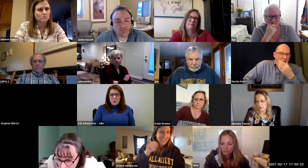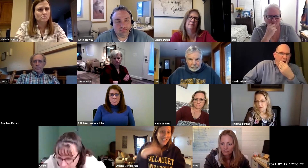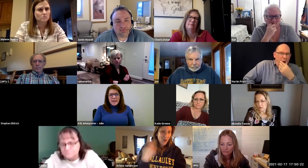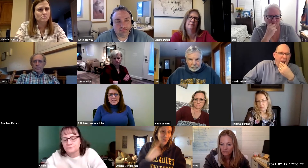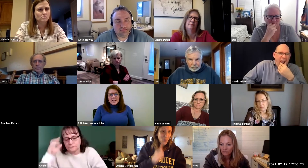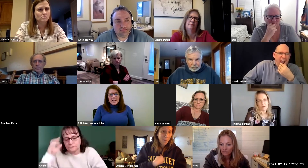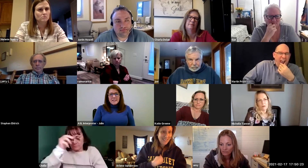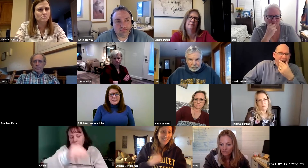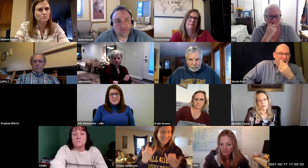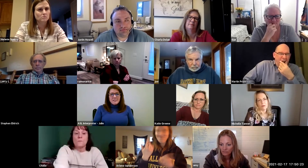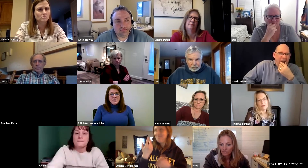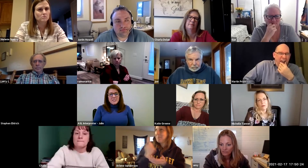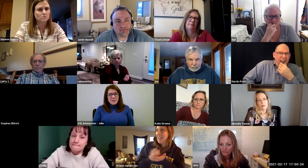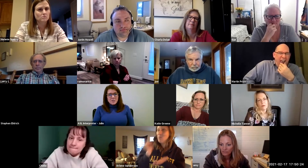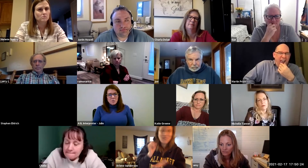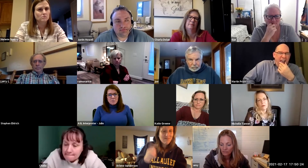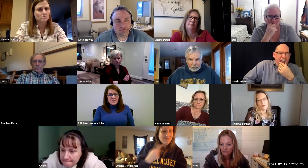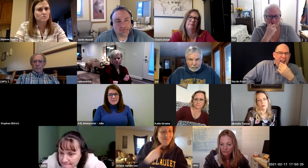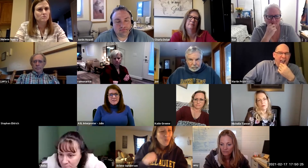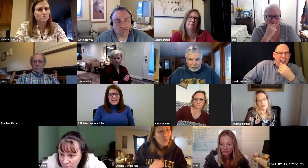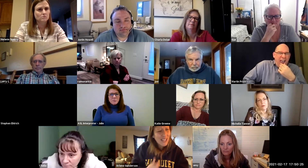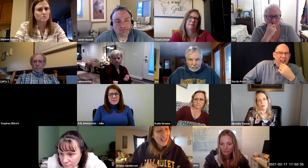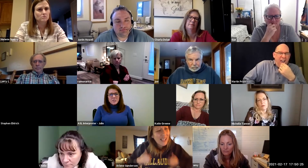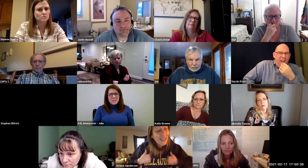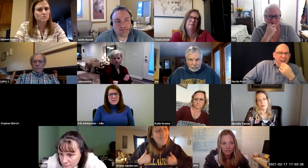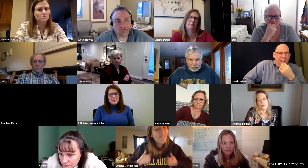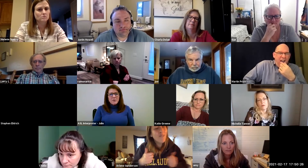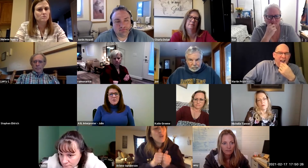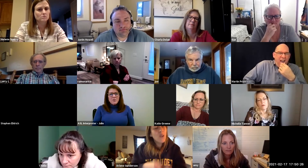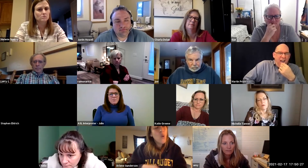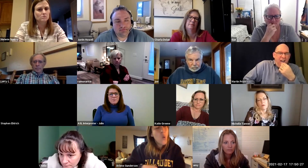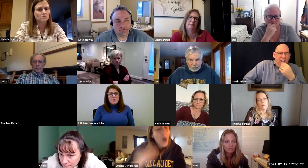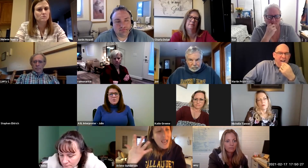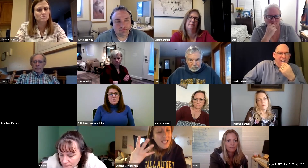95% of you are white. And you know what Sarah told me last week? She said,